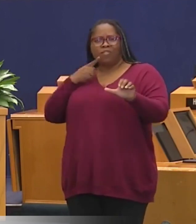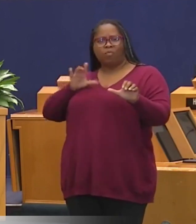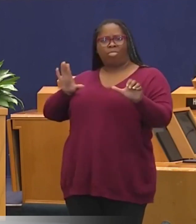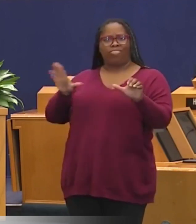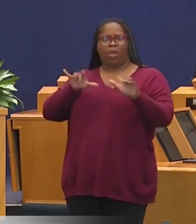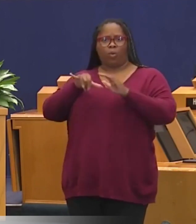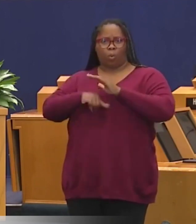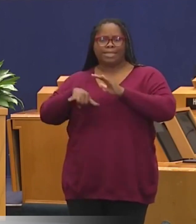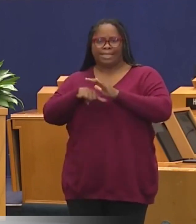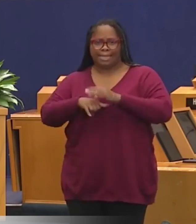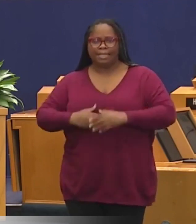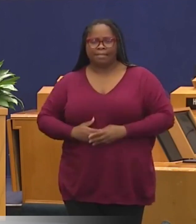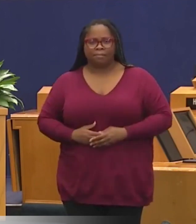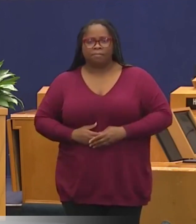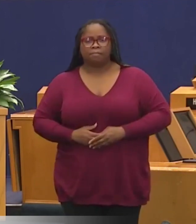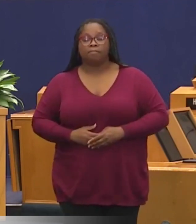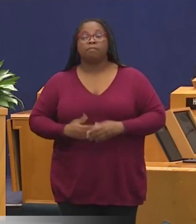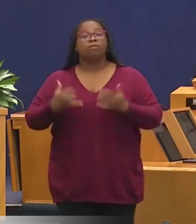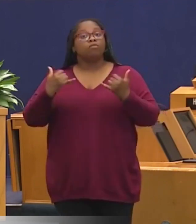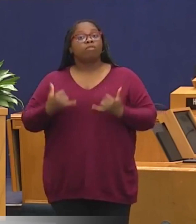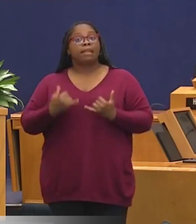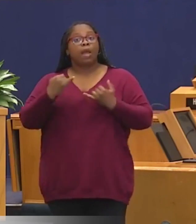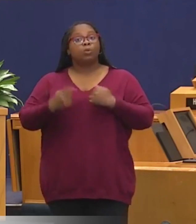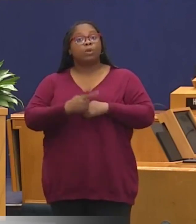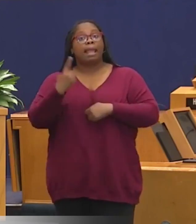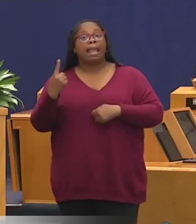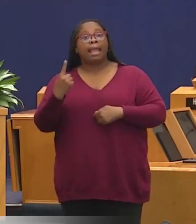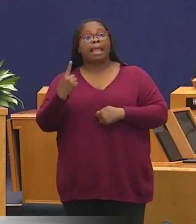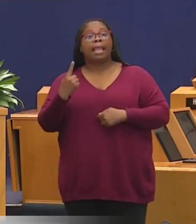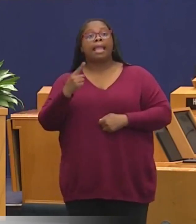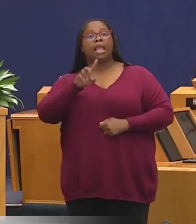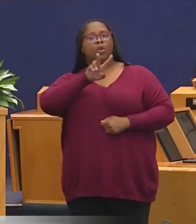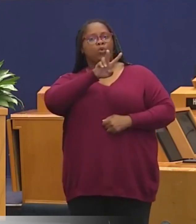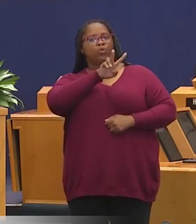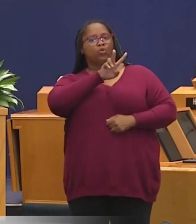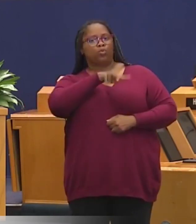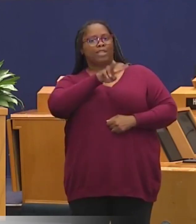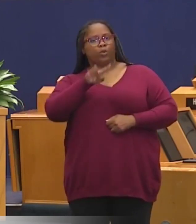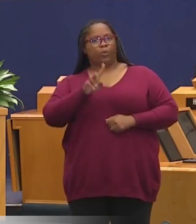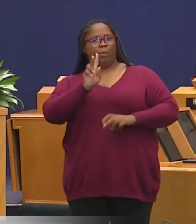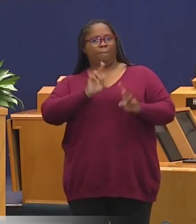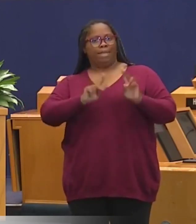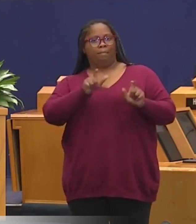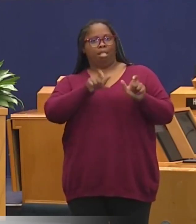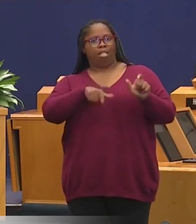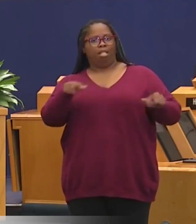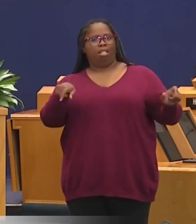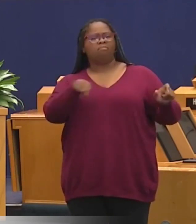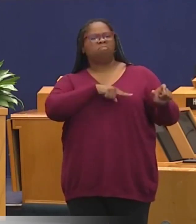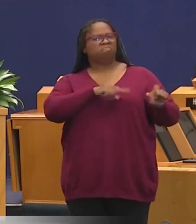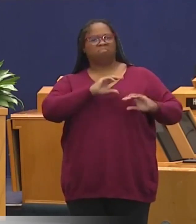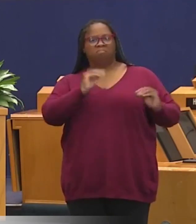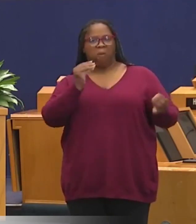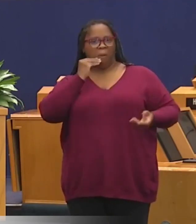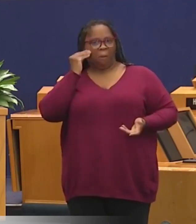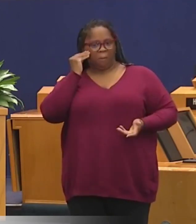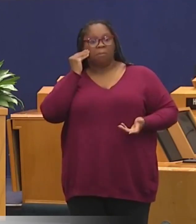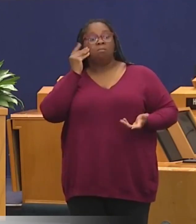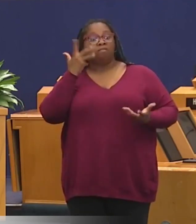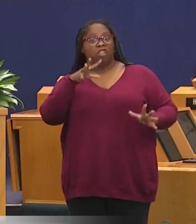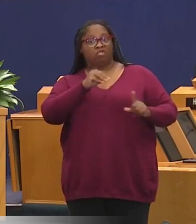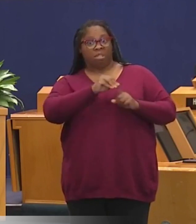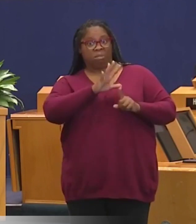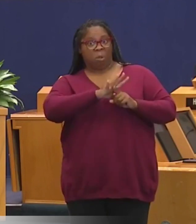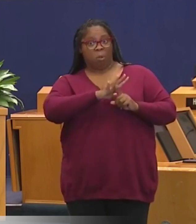quarantine. Right now, today, we just moved 22 persons experiencing homelessness who had an exposure at one of the